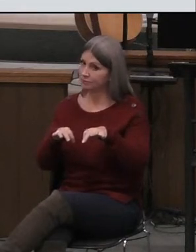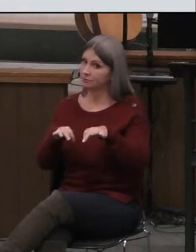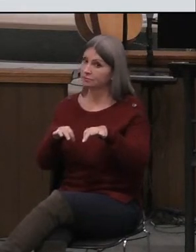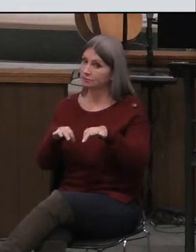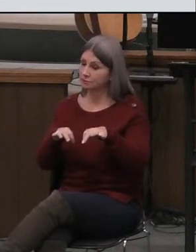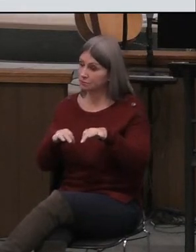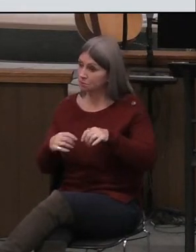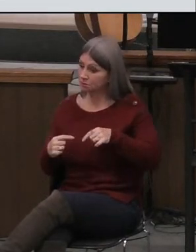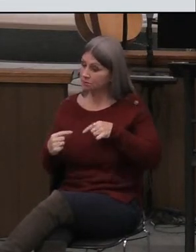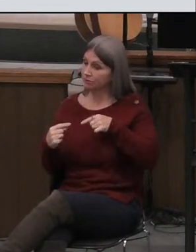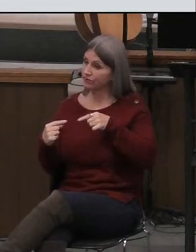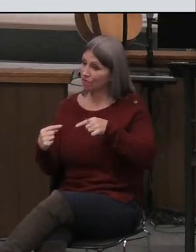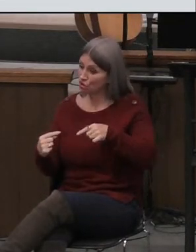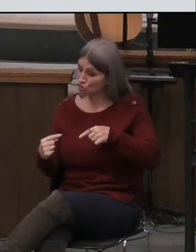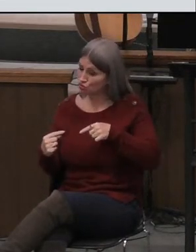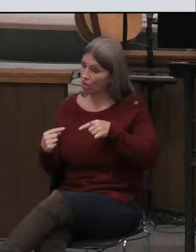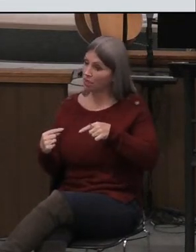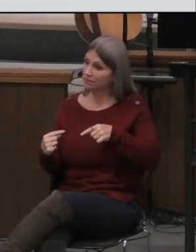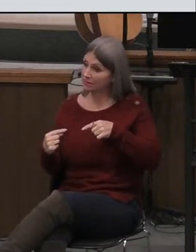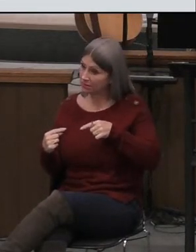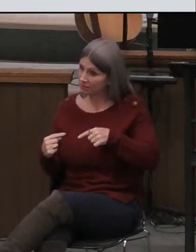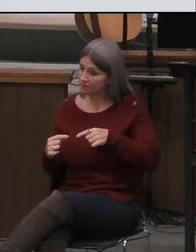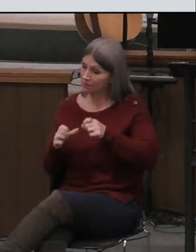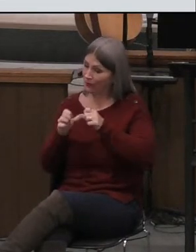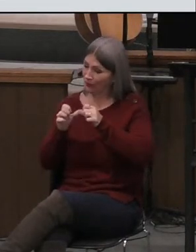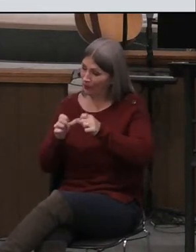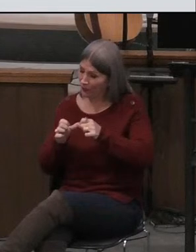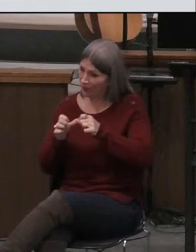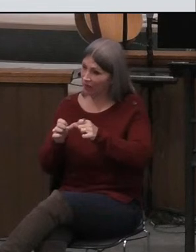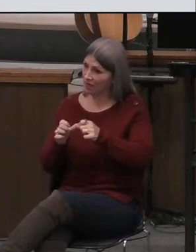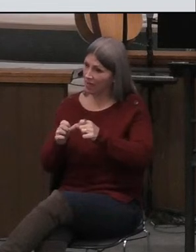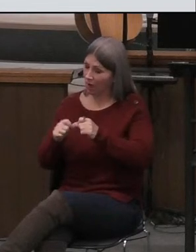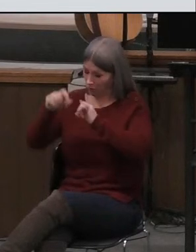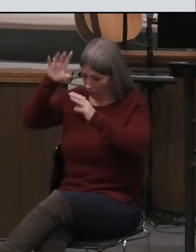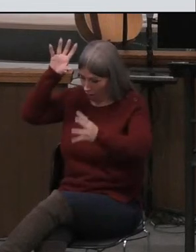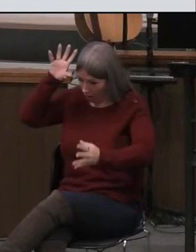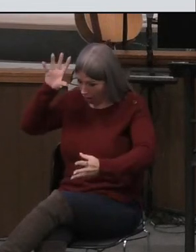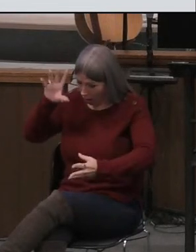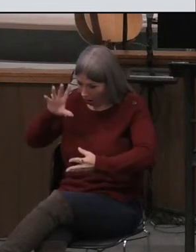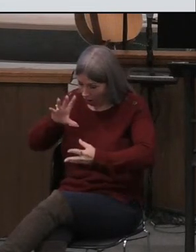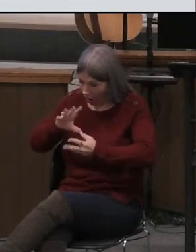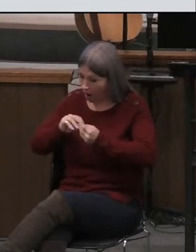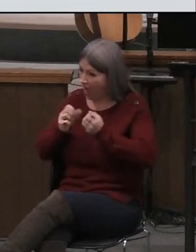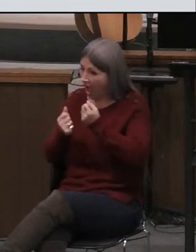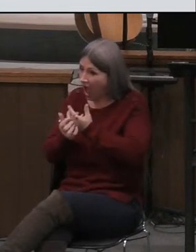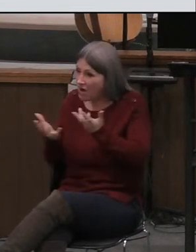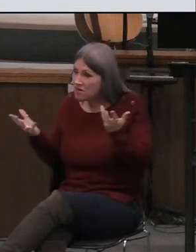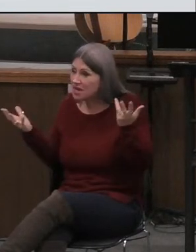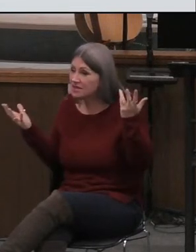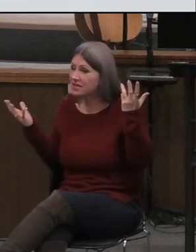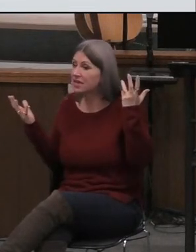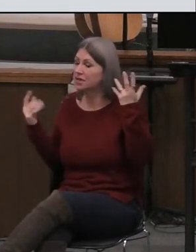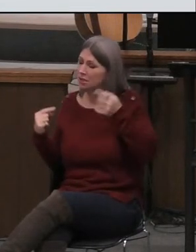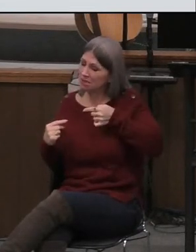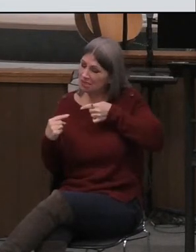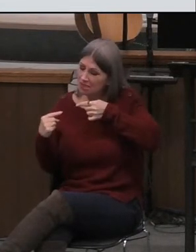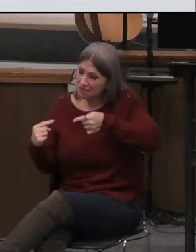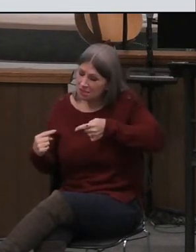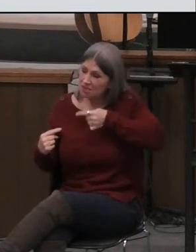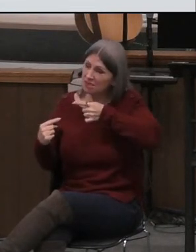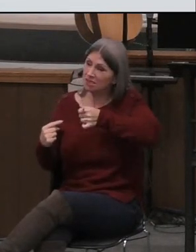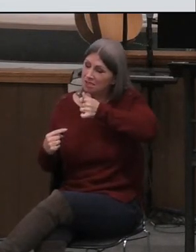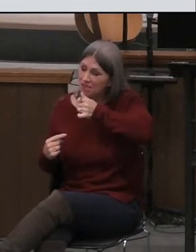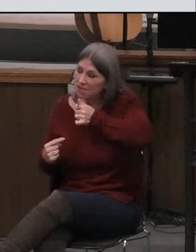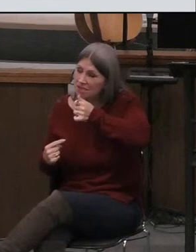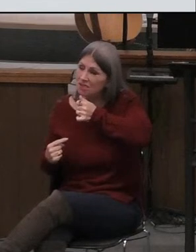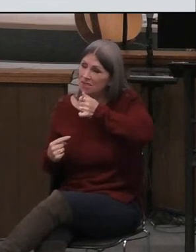he struggles with all, struggling with all his energy, with Christ's energy, which powerfully works